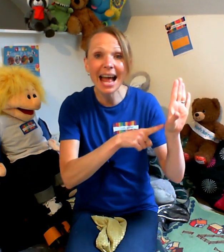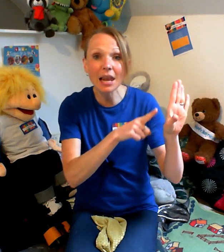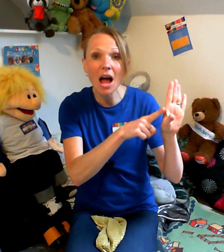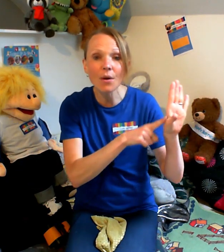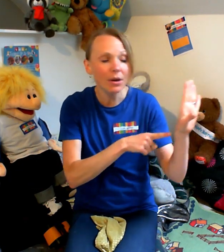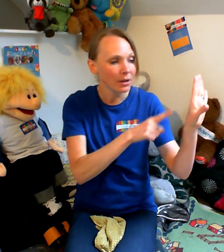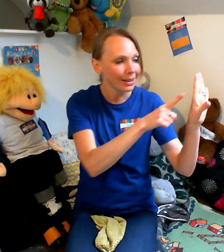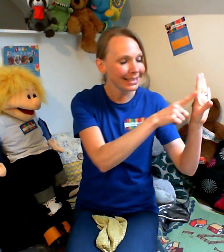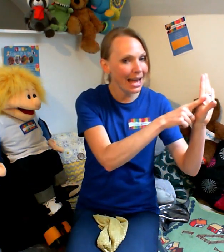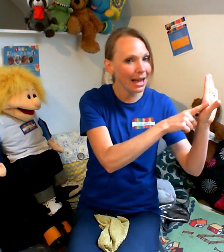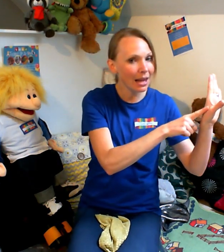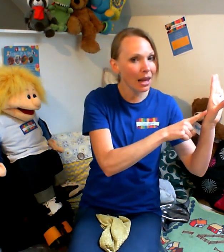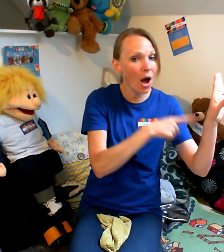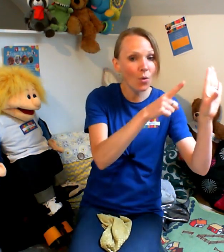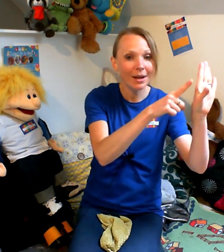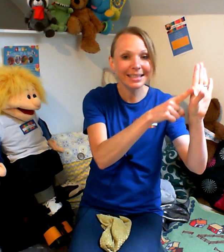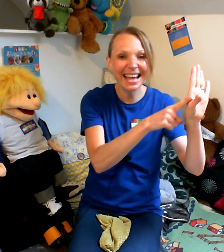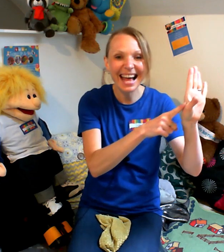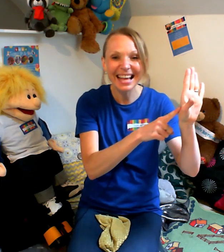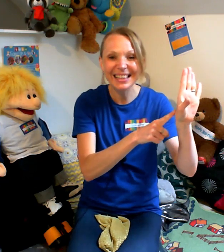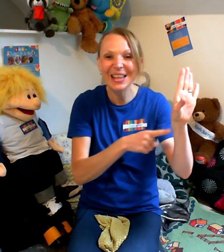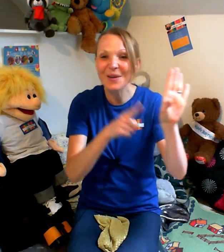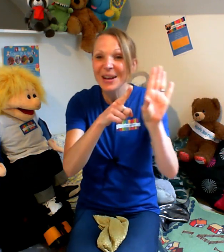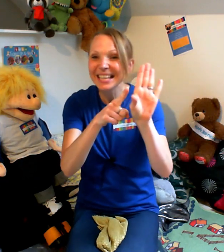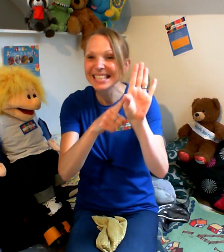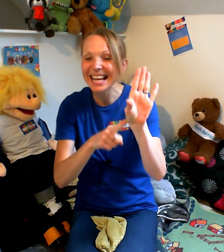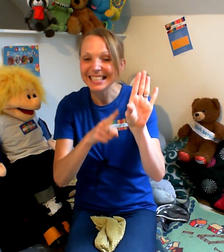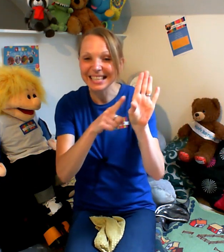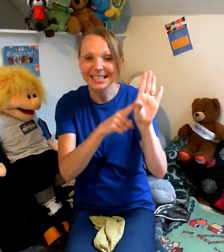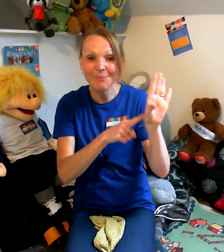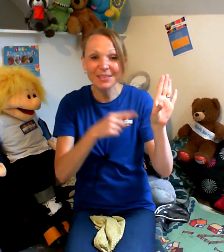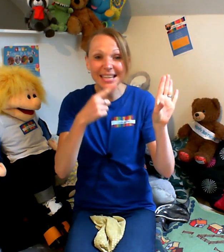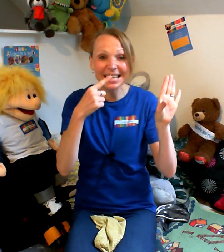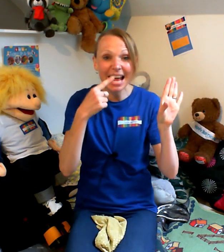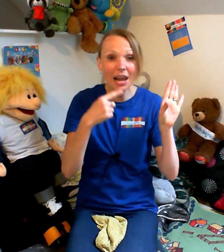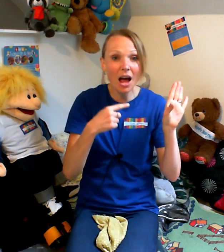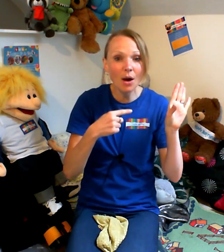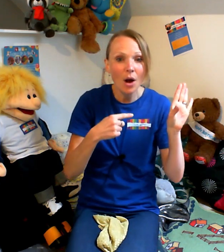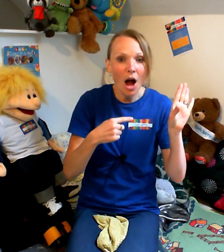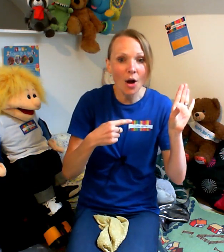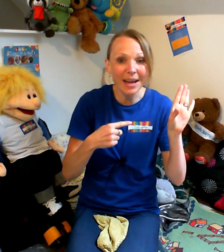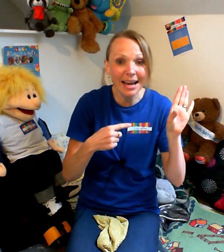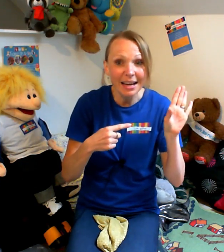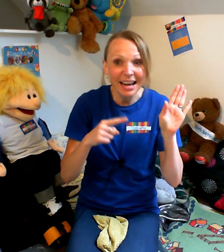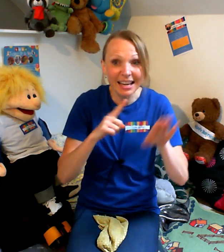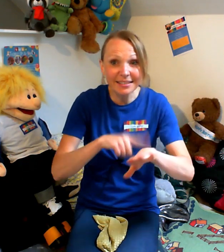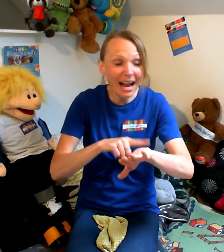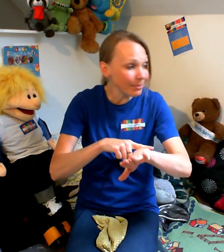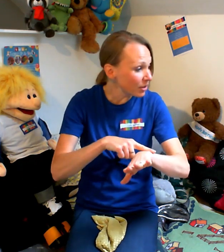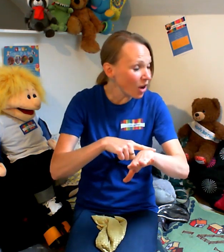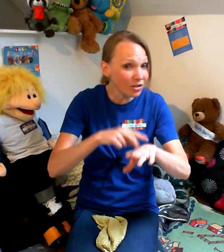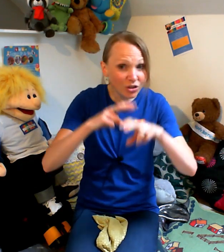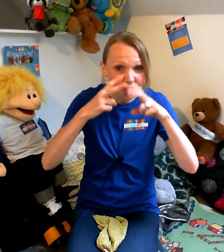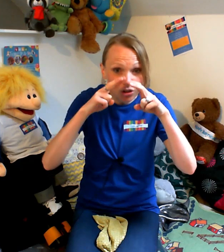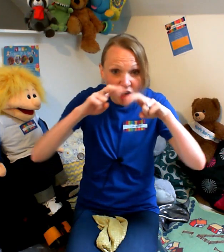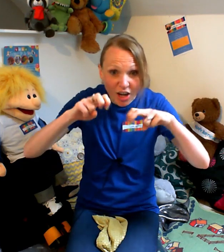yellow. Yellow, yellow. Yes, see something yellow. Okay, it's time to start